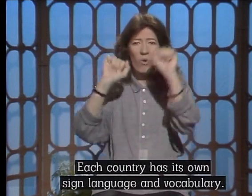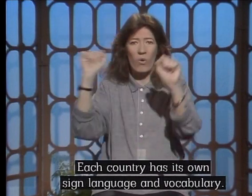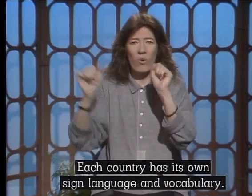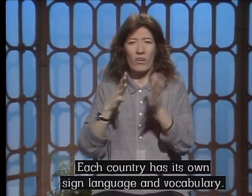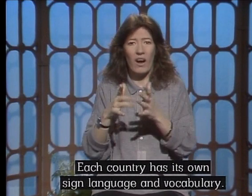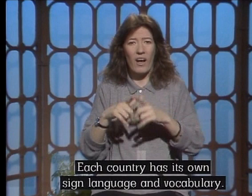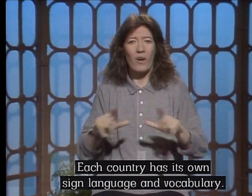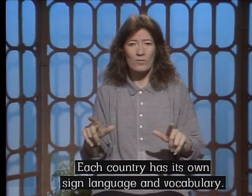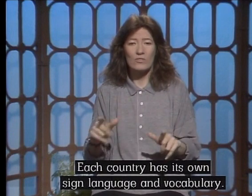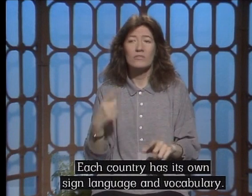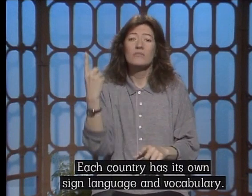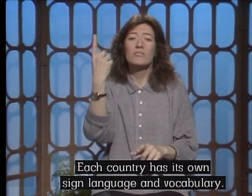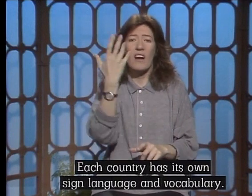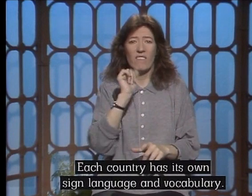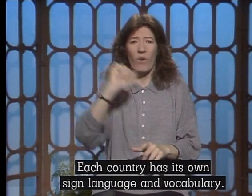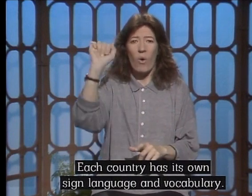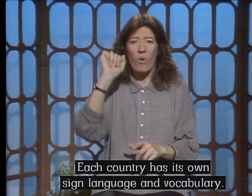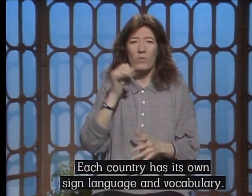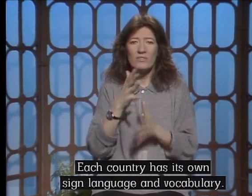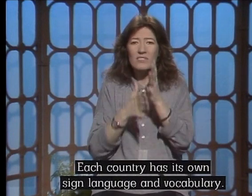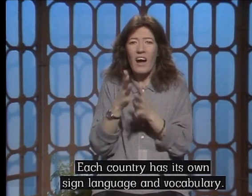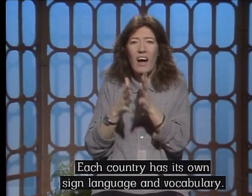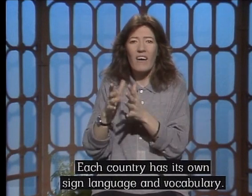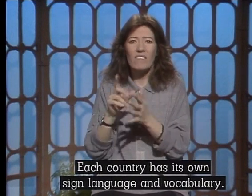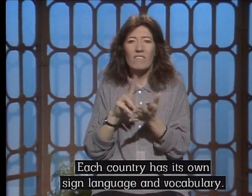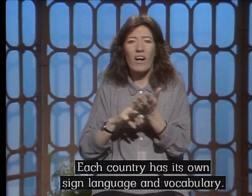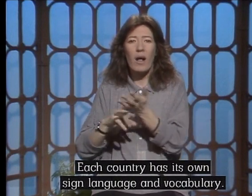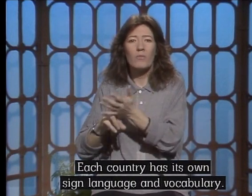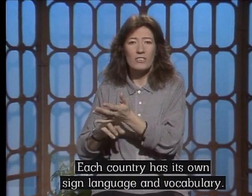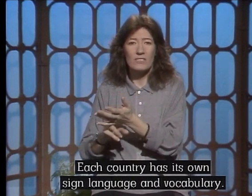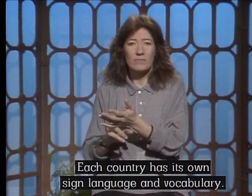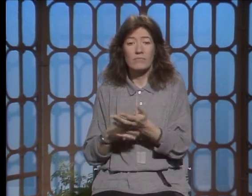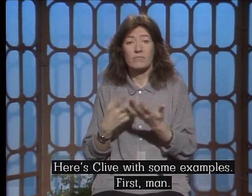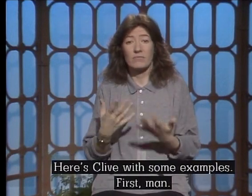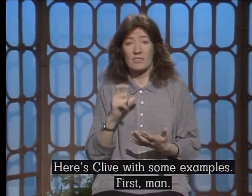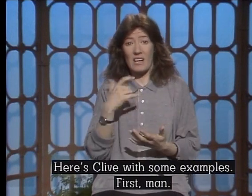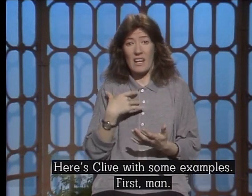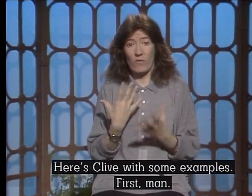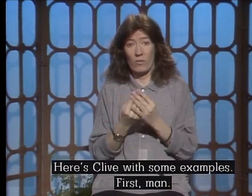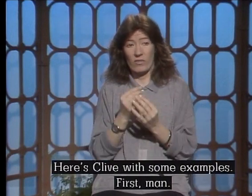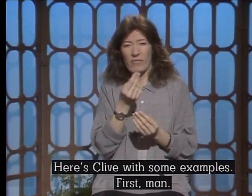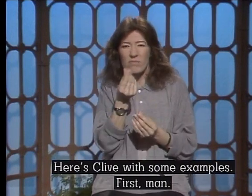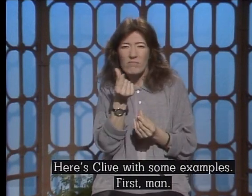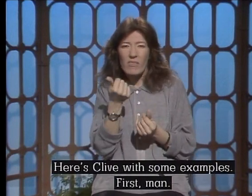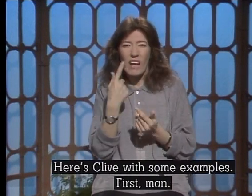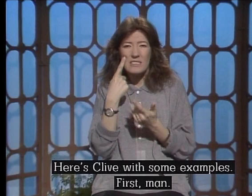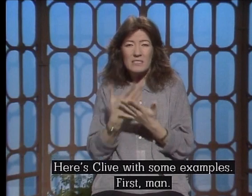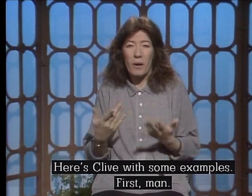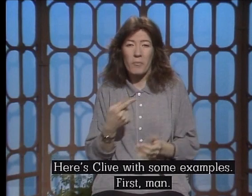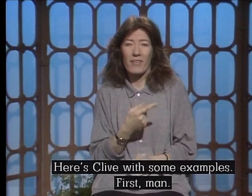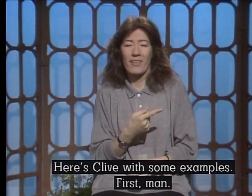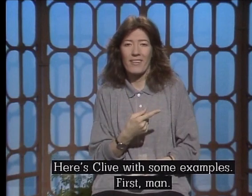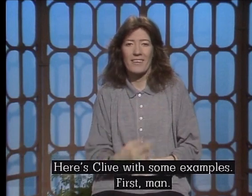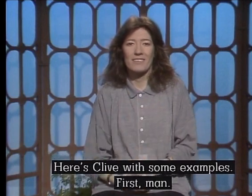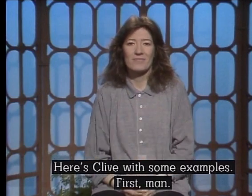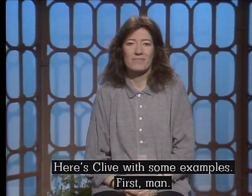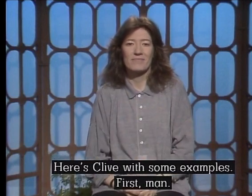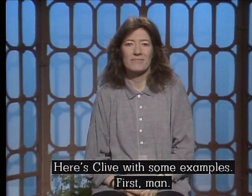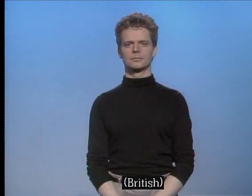language, and every country has its own sign vocabulary. Here's Clive with a few examples. First,